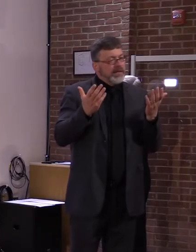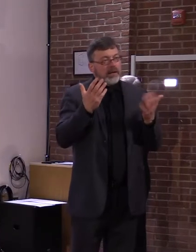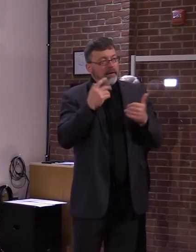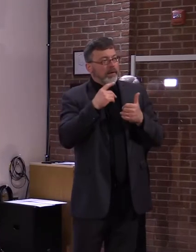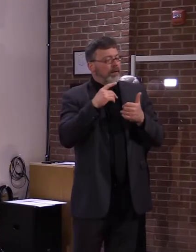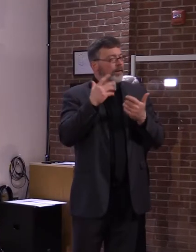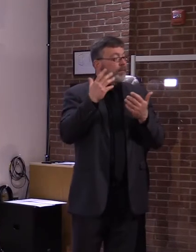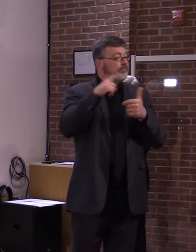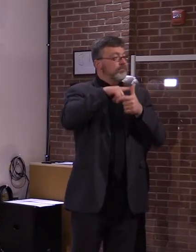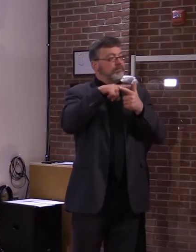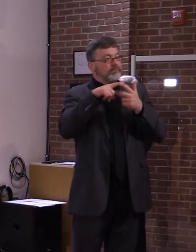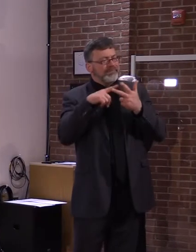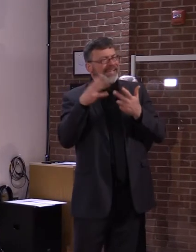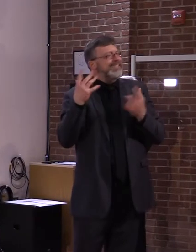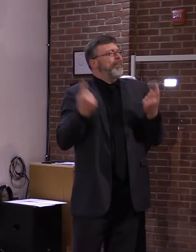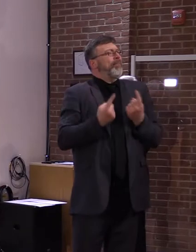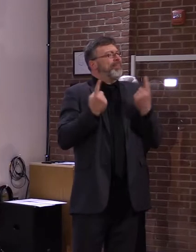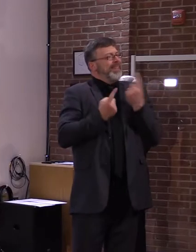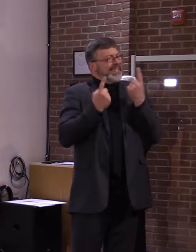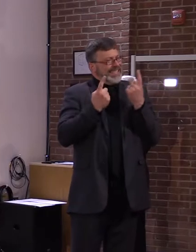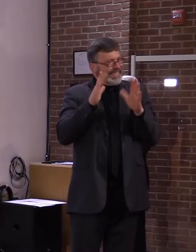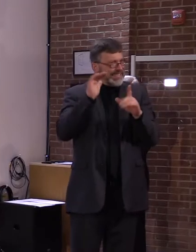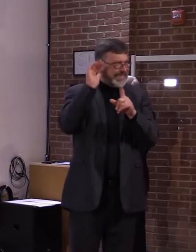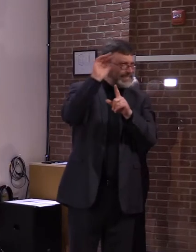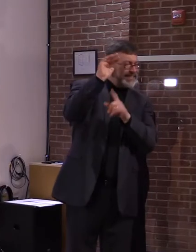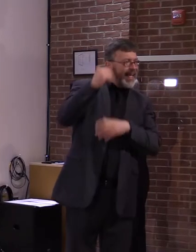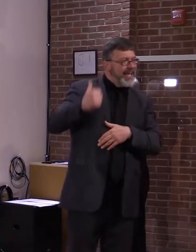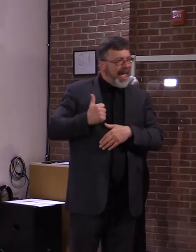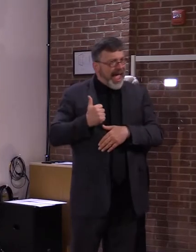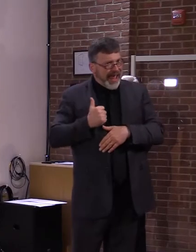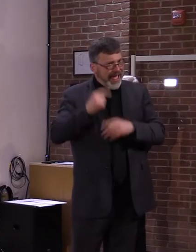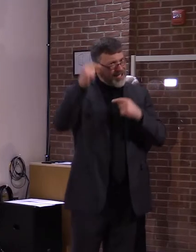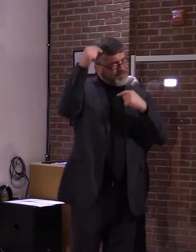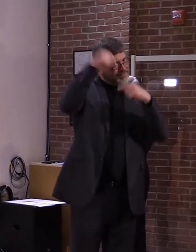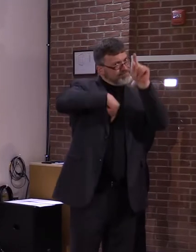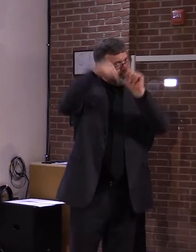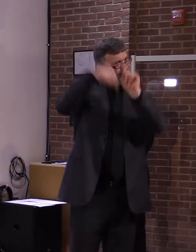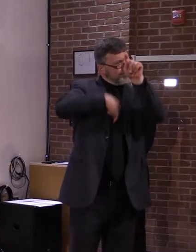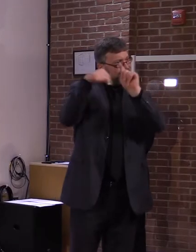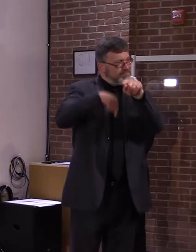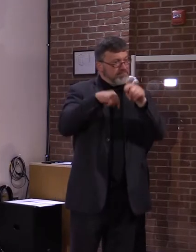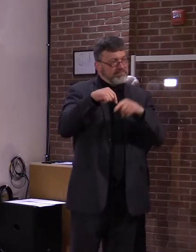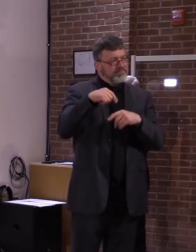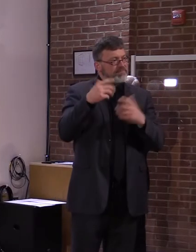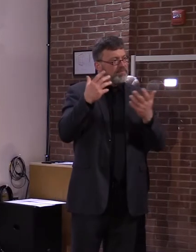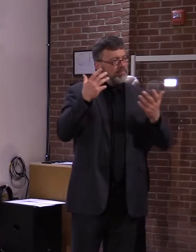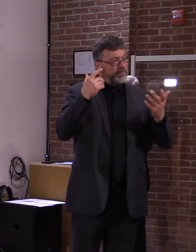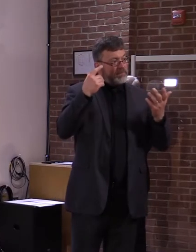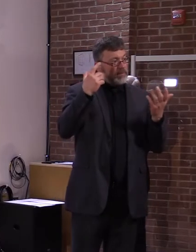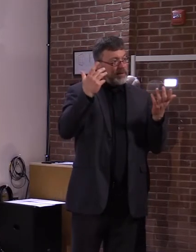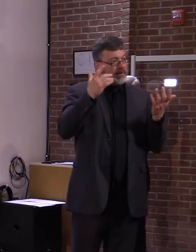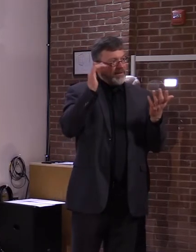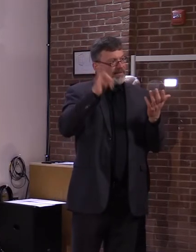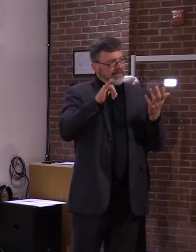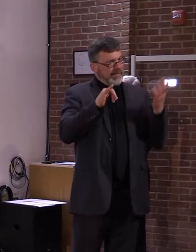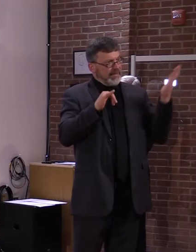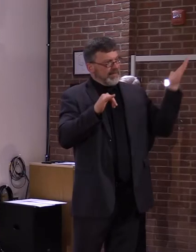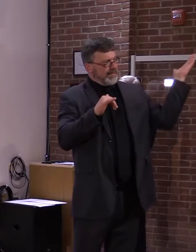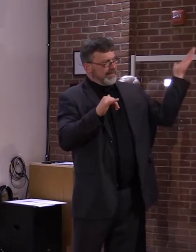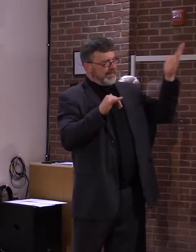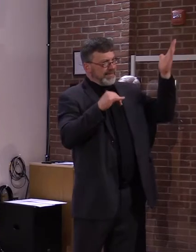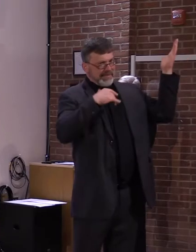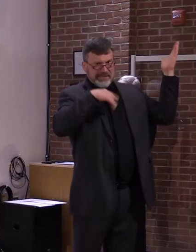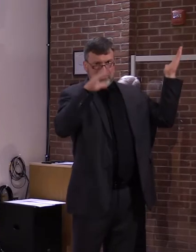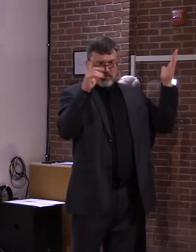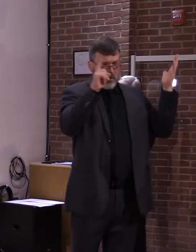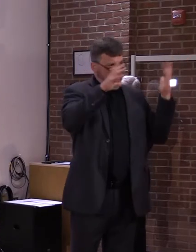something else that could be safe. I'm just wondering what that looks like. Yeah, I've been fairly active in a number of